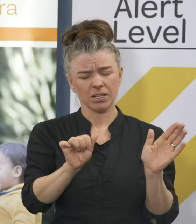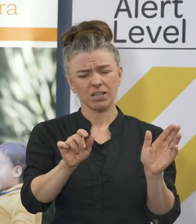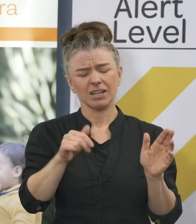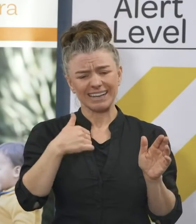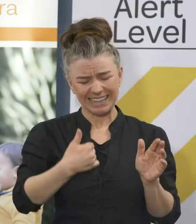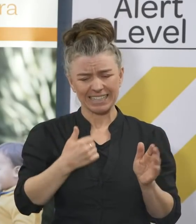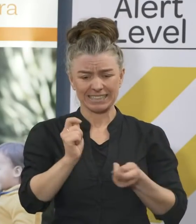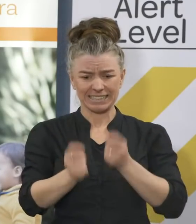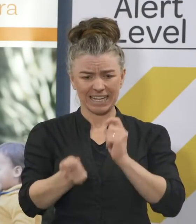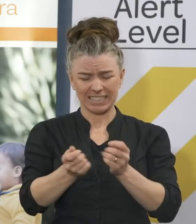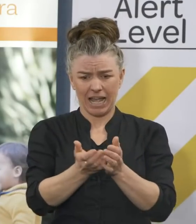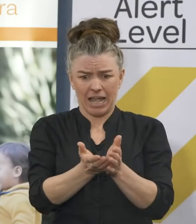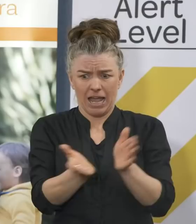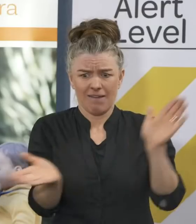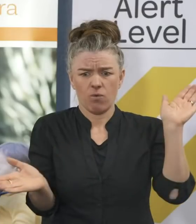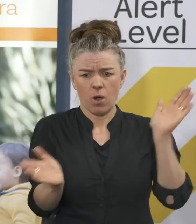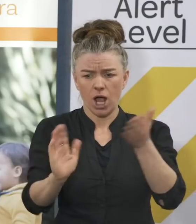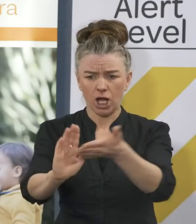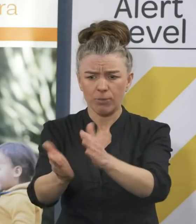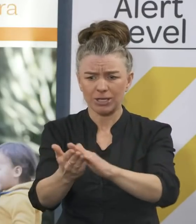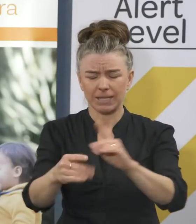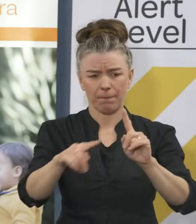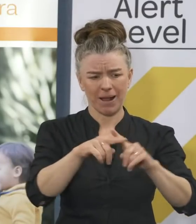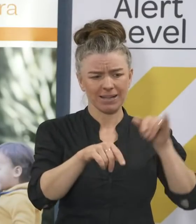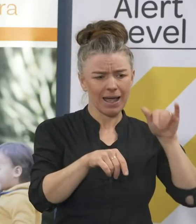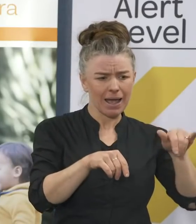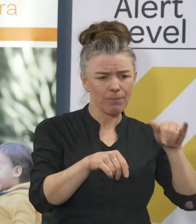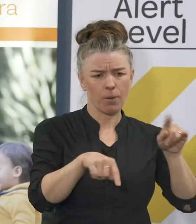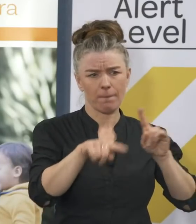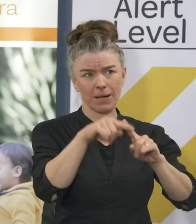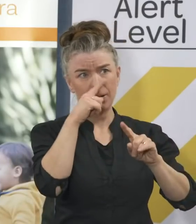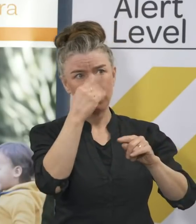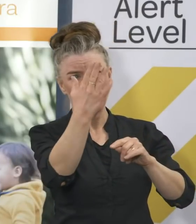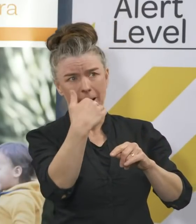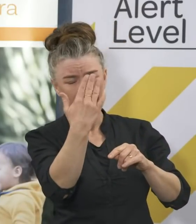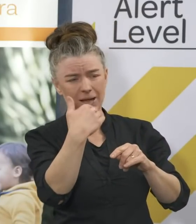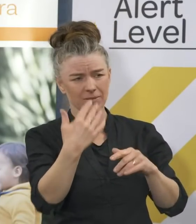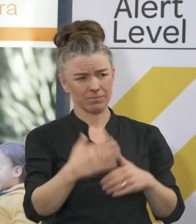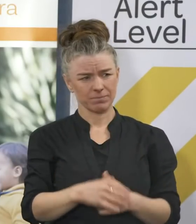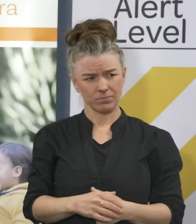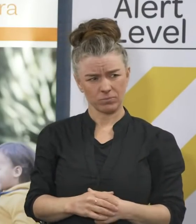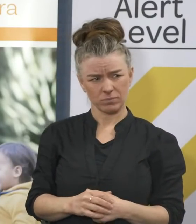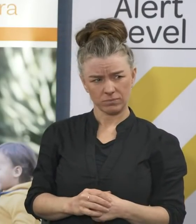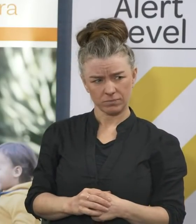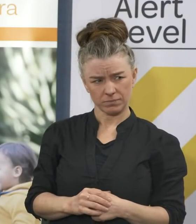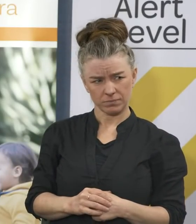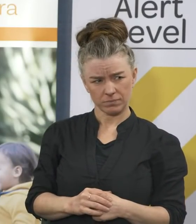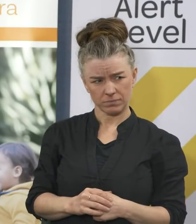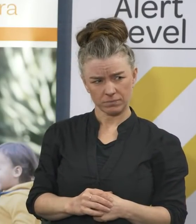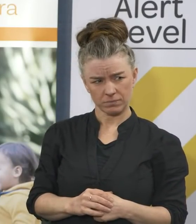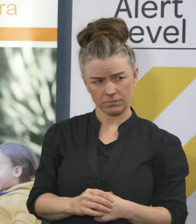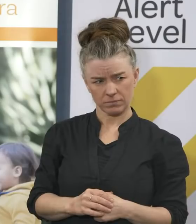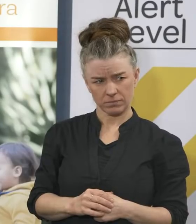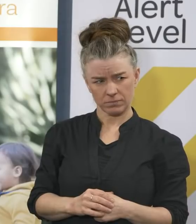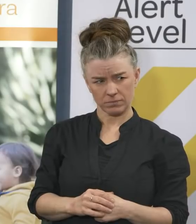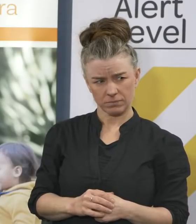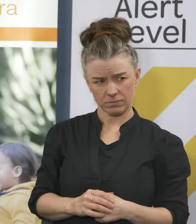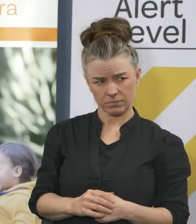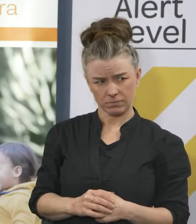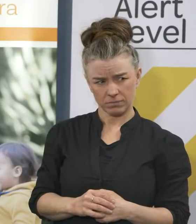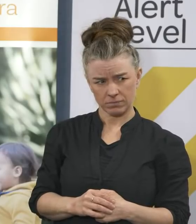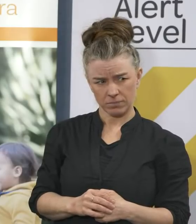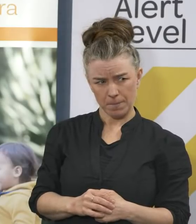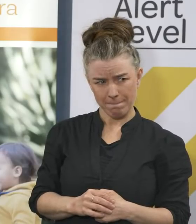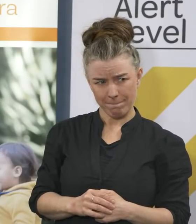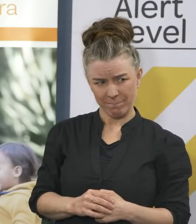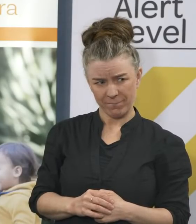our wide community sentinel testing, and that is part of our ongoing surveillance. Did you bring this decision forward on the case definition? Because it